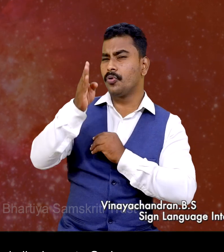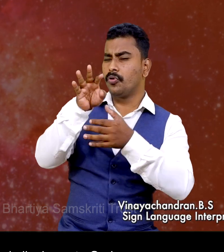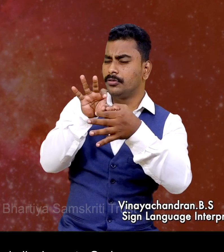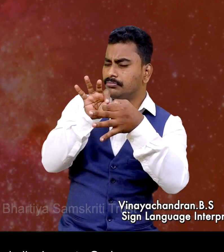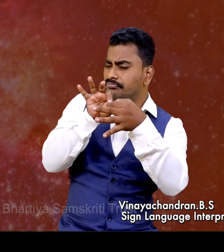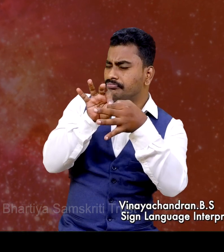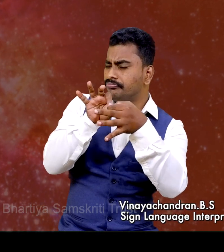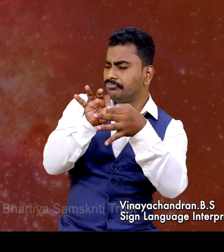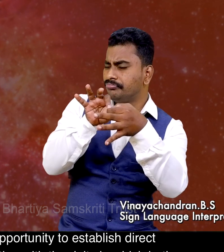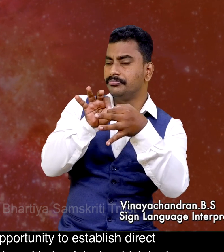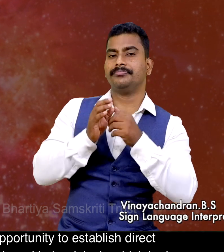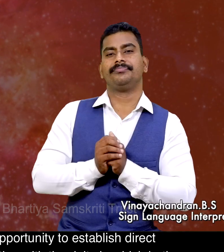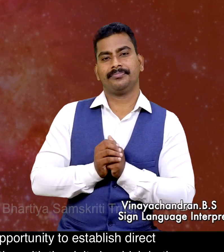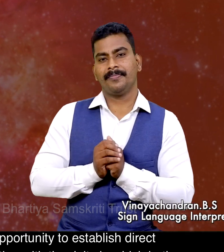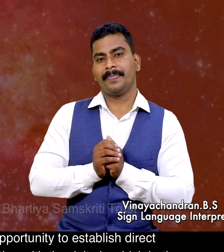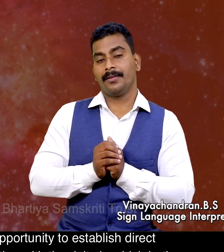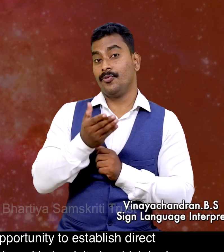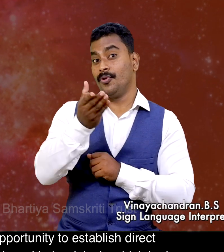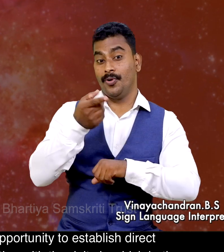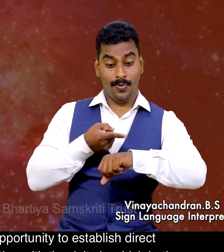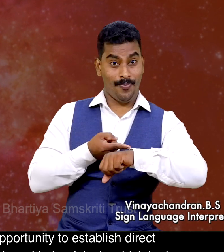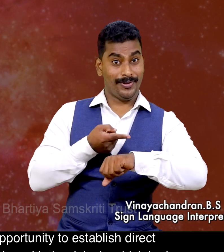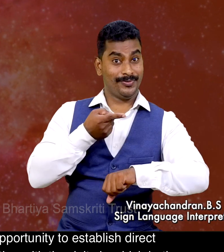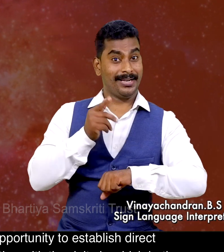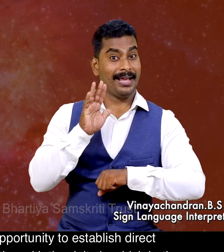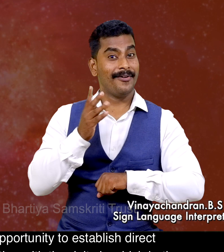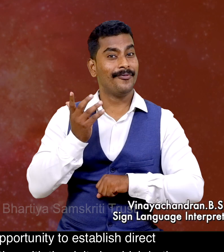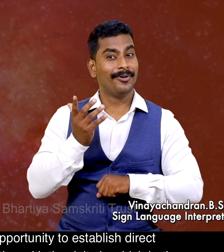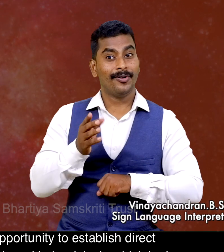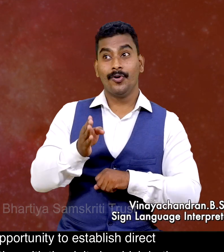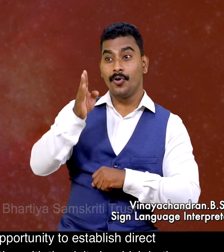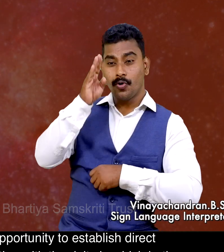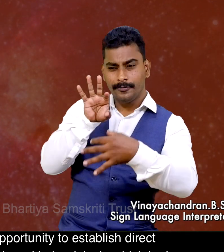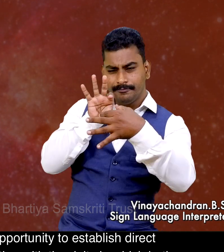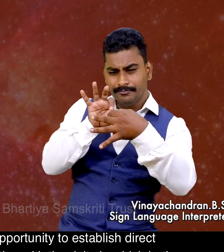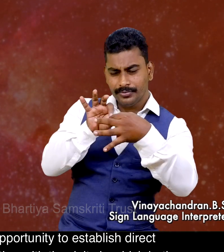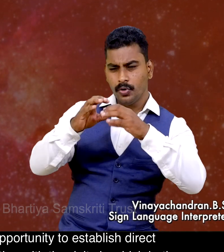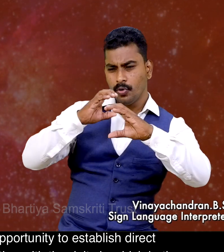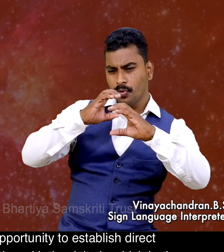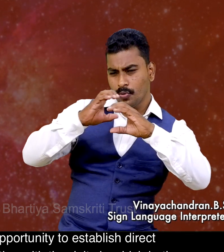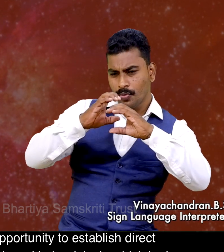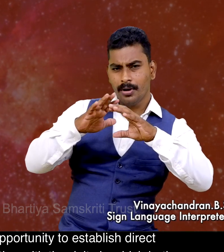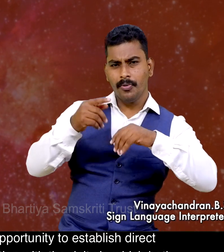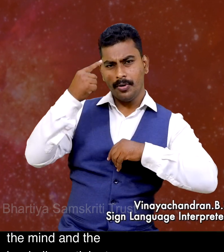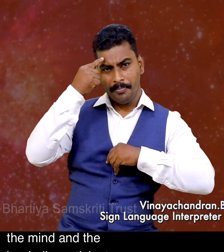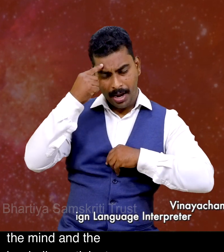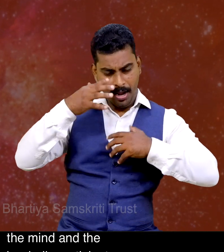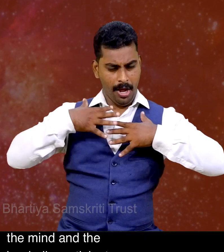God. It is an opportunity to establish direct communication with the deity, in which both the mind